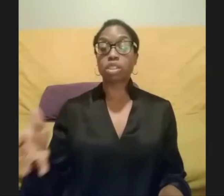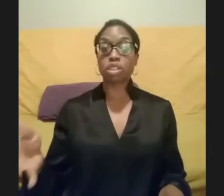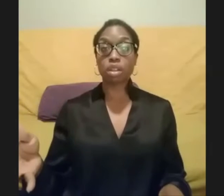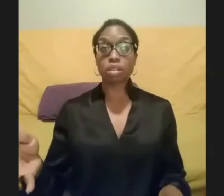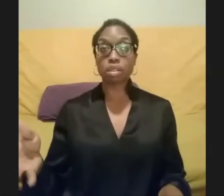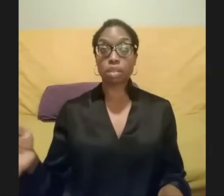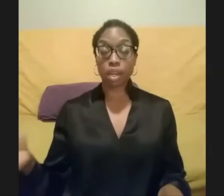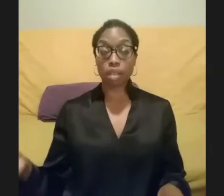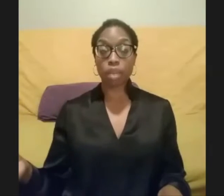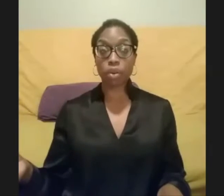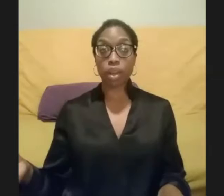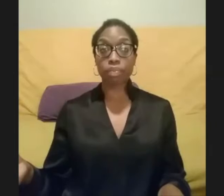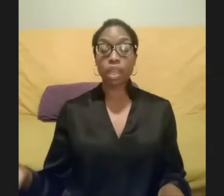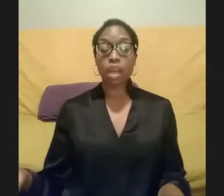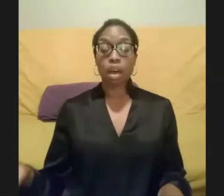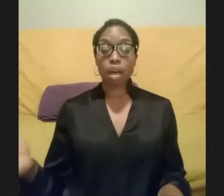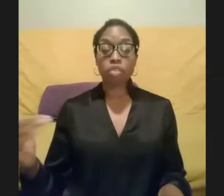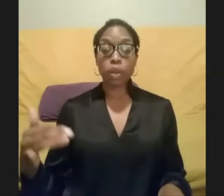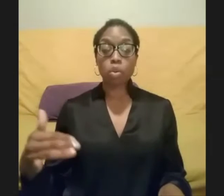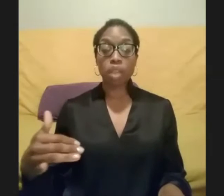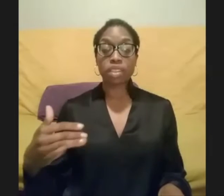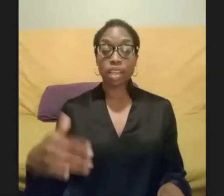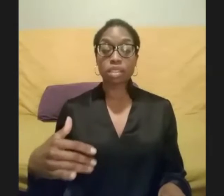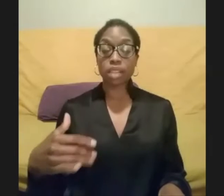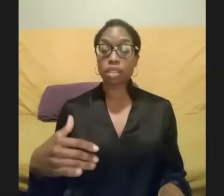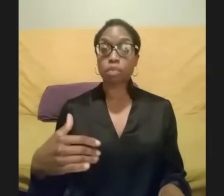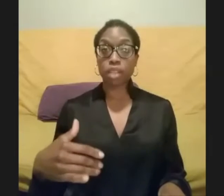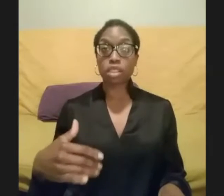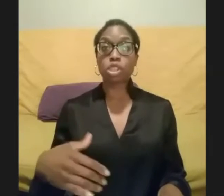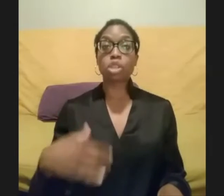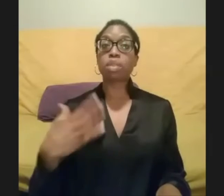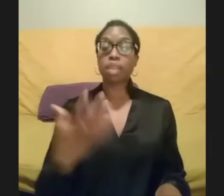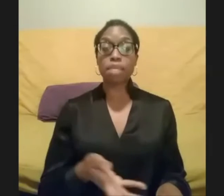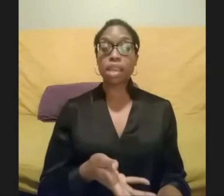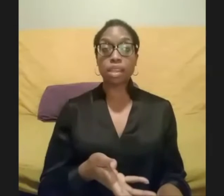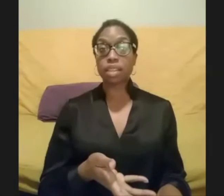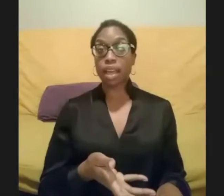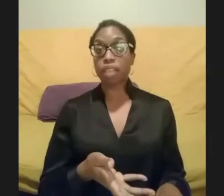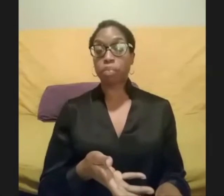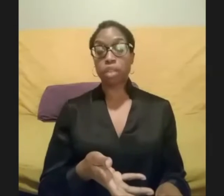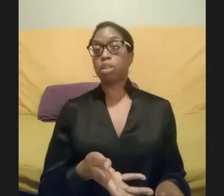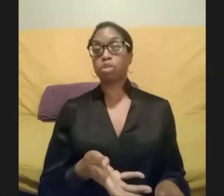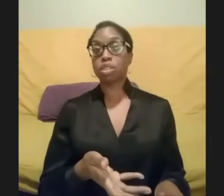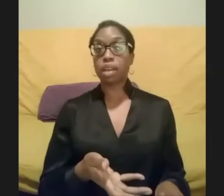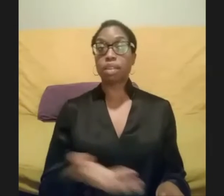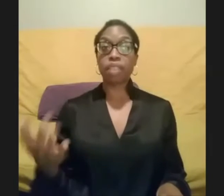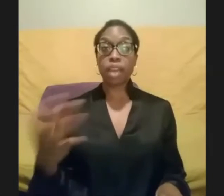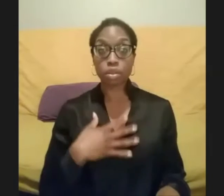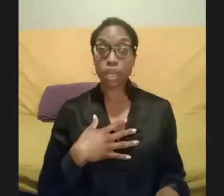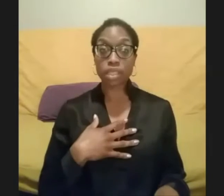start getting a mammogram. For women who have dense breast tissue, they may need to have a breast ultrasound. I've had those myself,